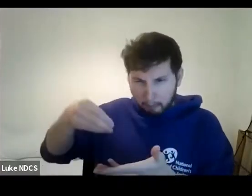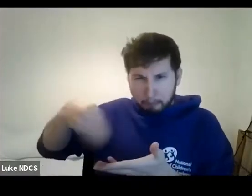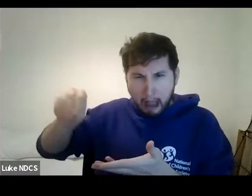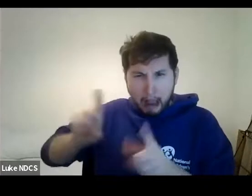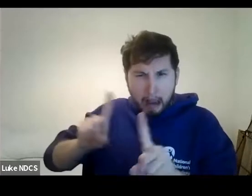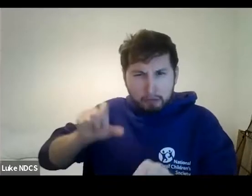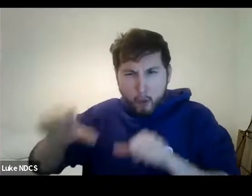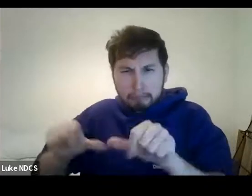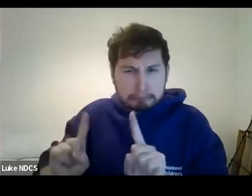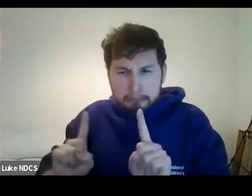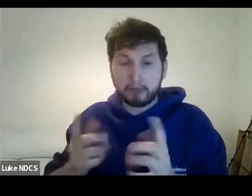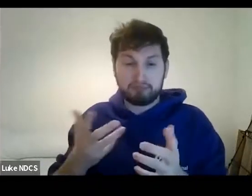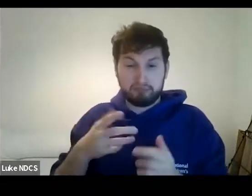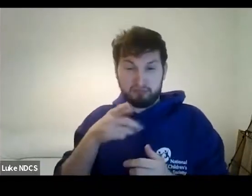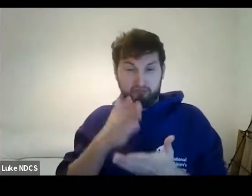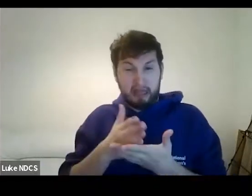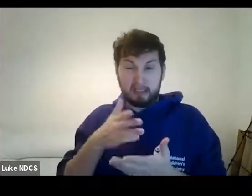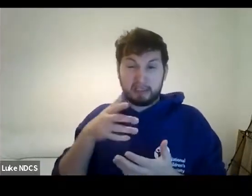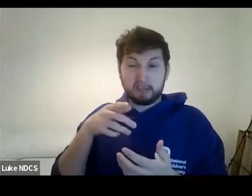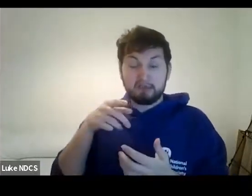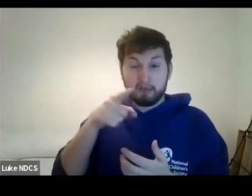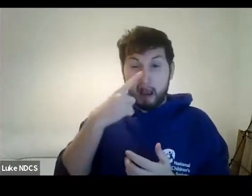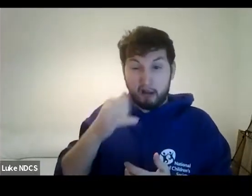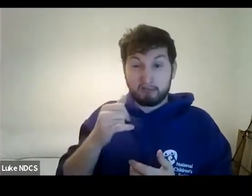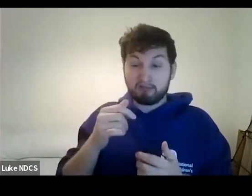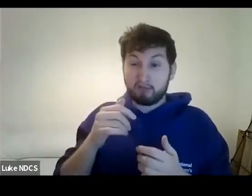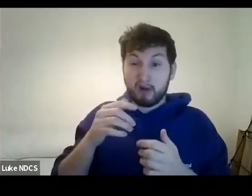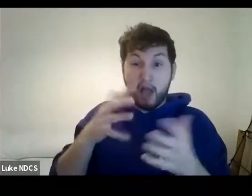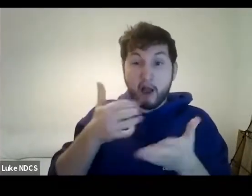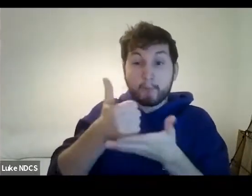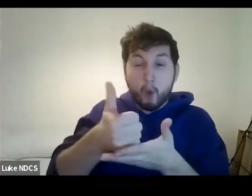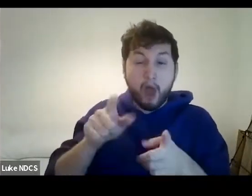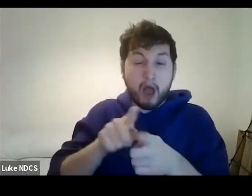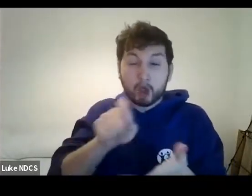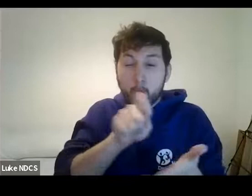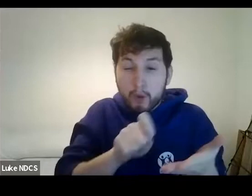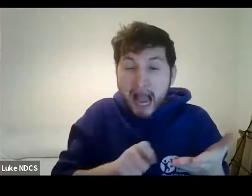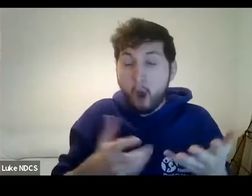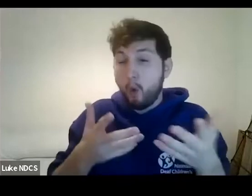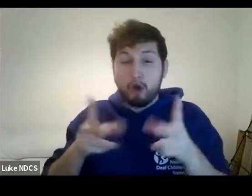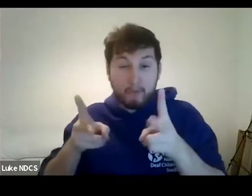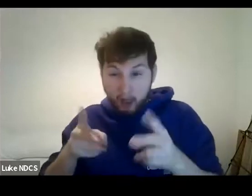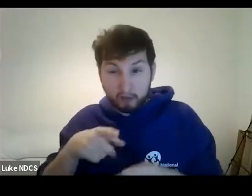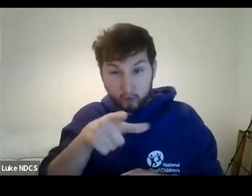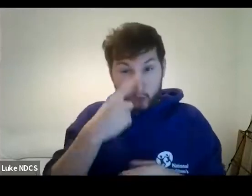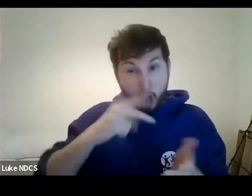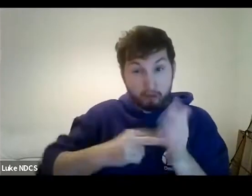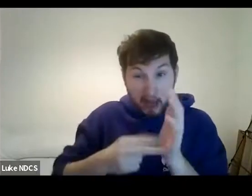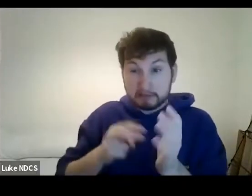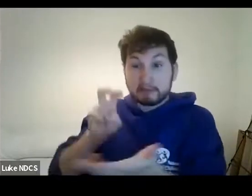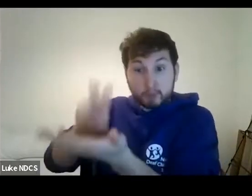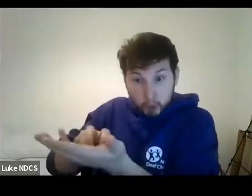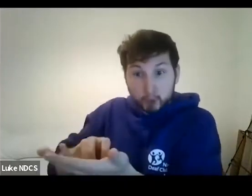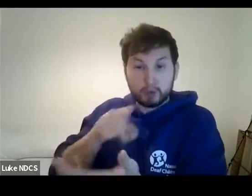And once an Access to Work award is made, in terms of the payment process, either Access to Work